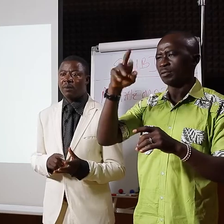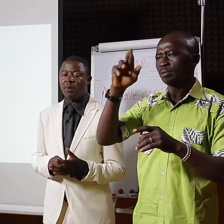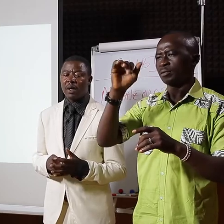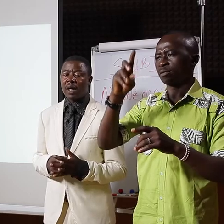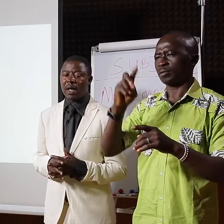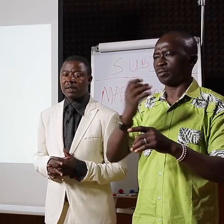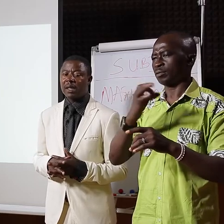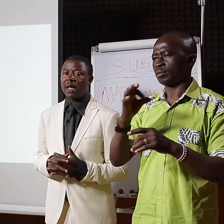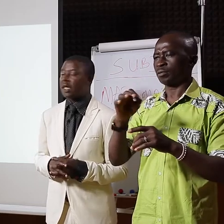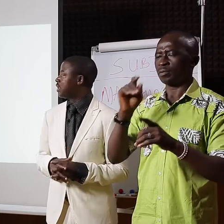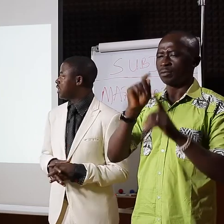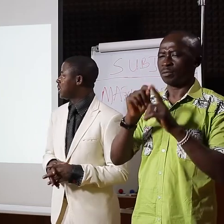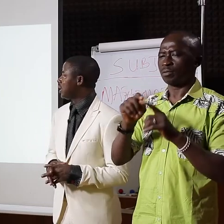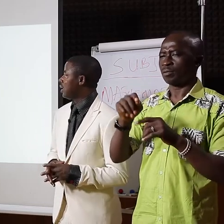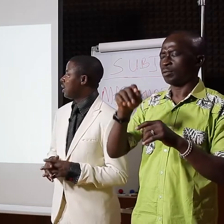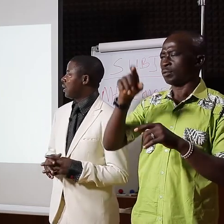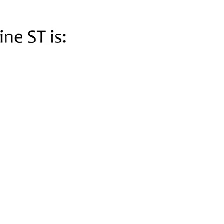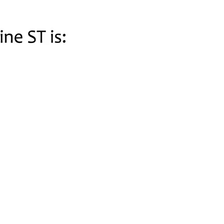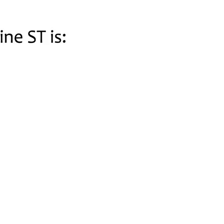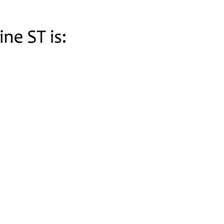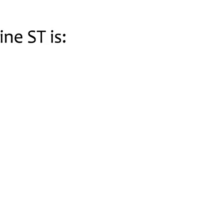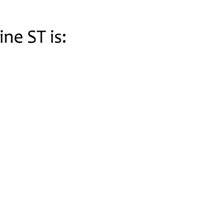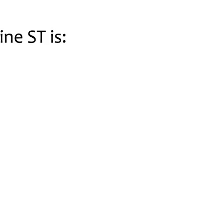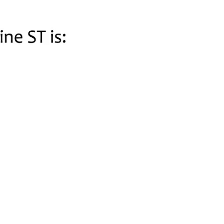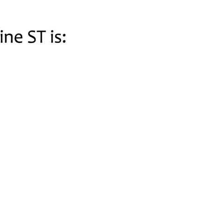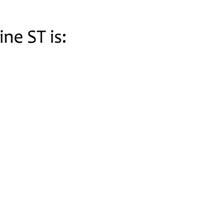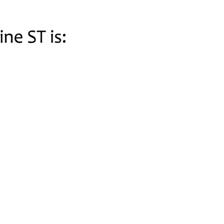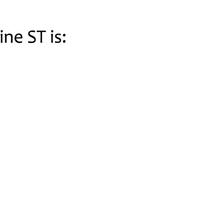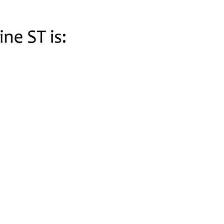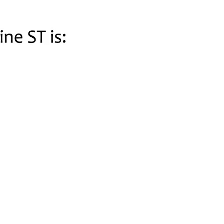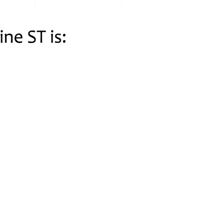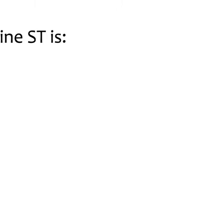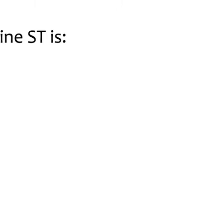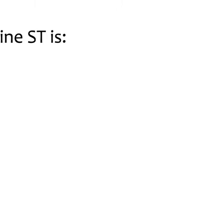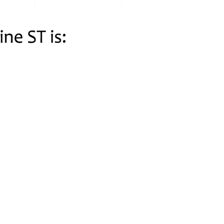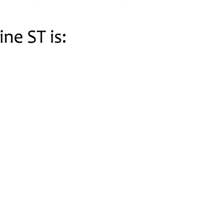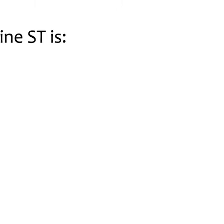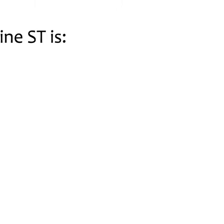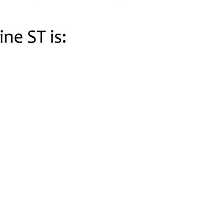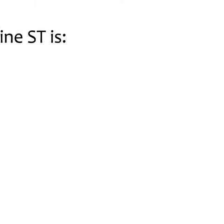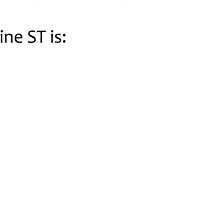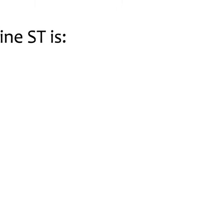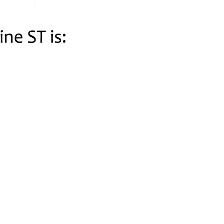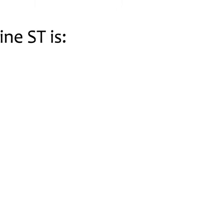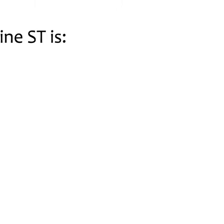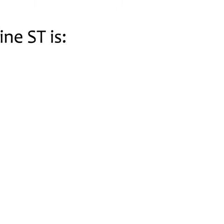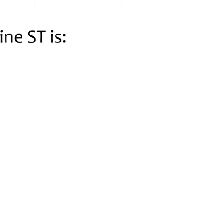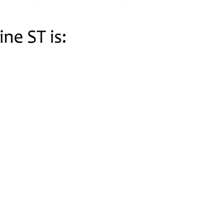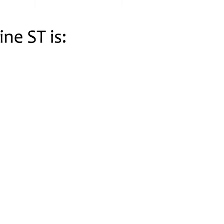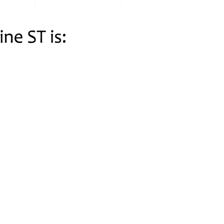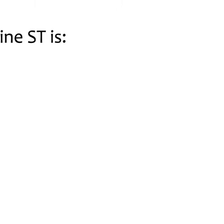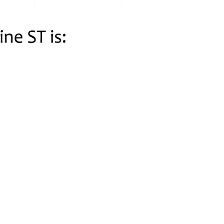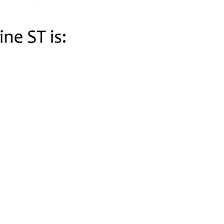of point X and T. M, which is the gradient, the symbol denoting the